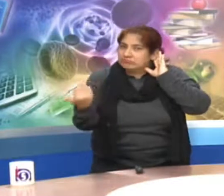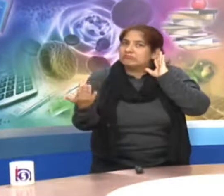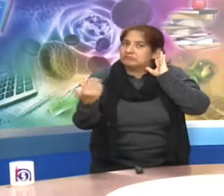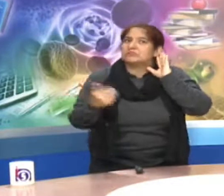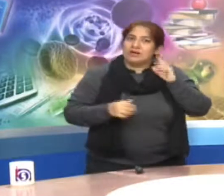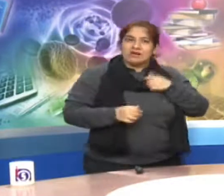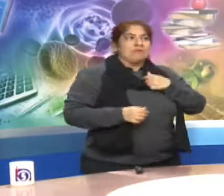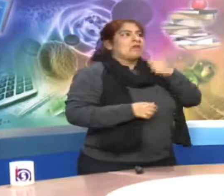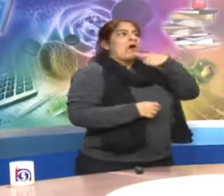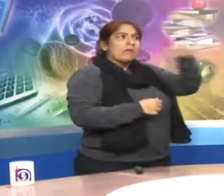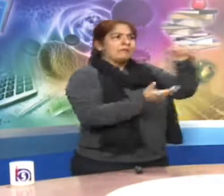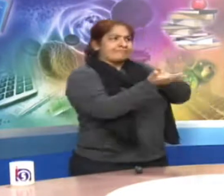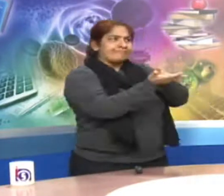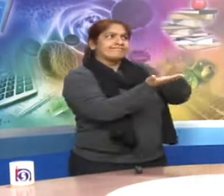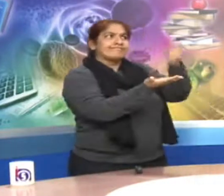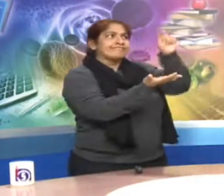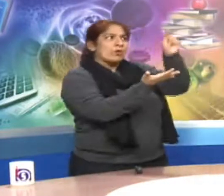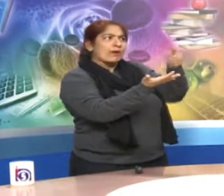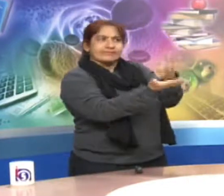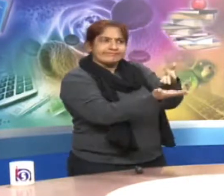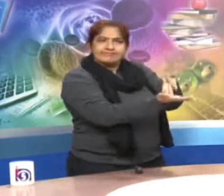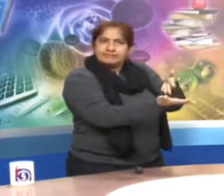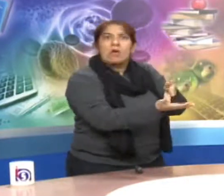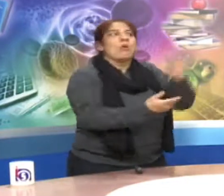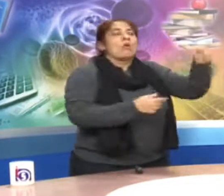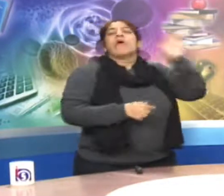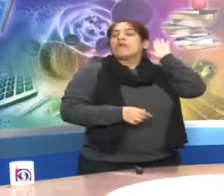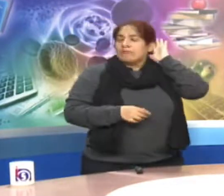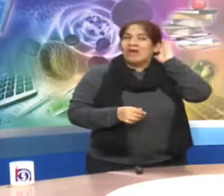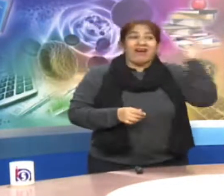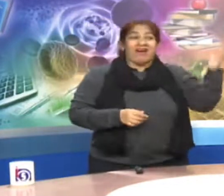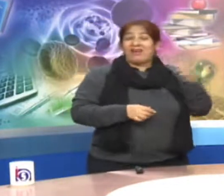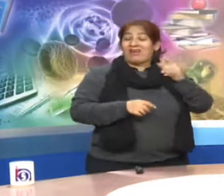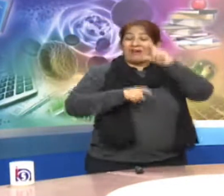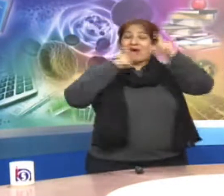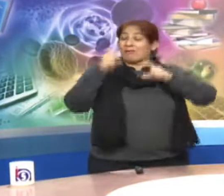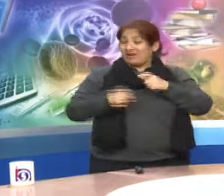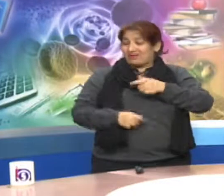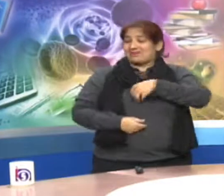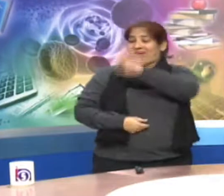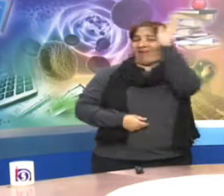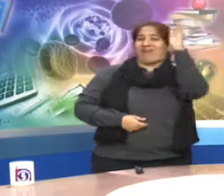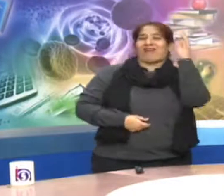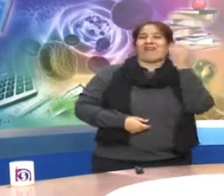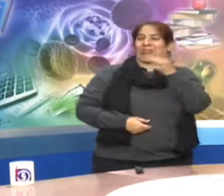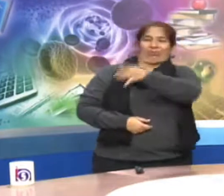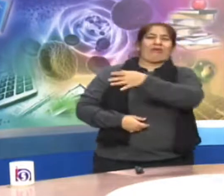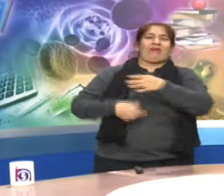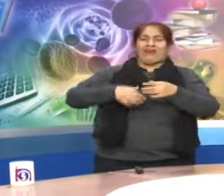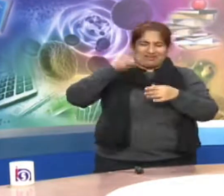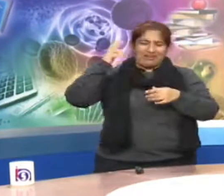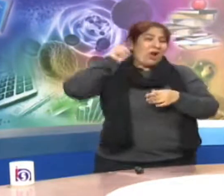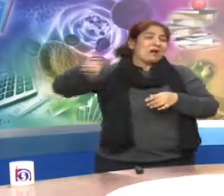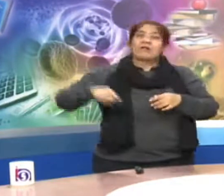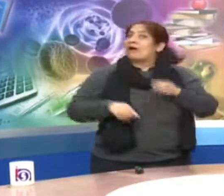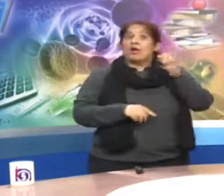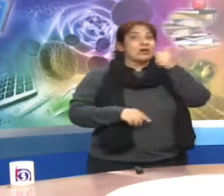to the company and you ask them to repair it and you tell them and they have to hear